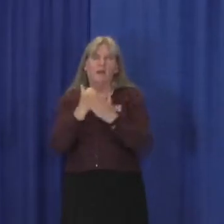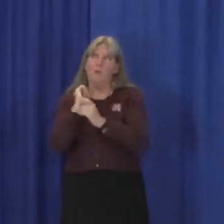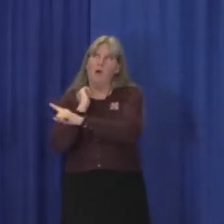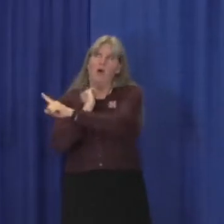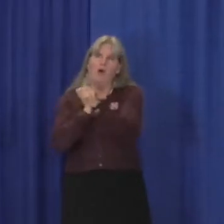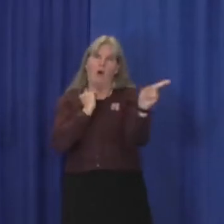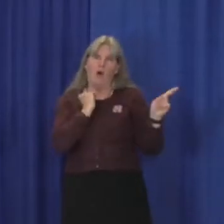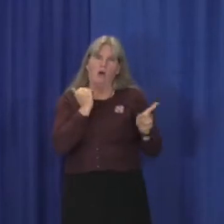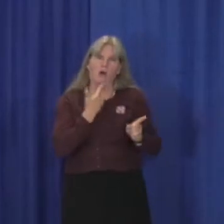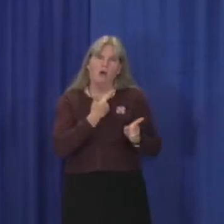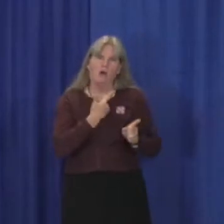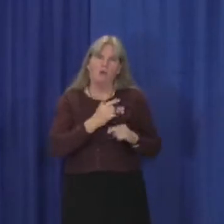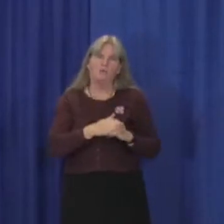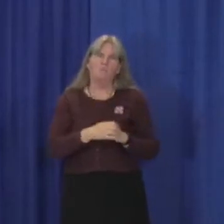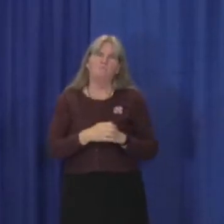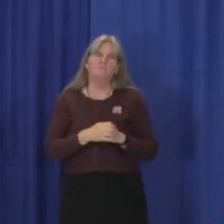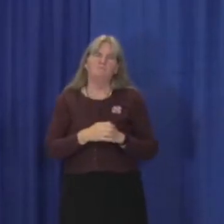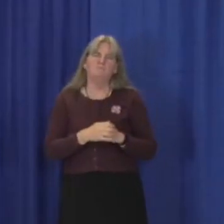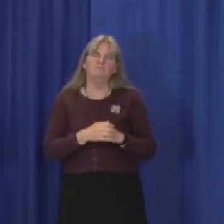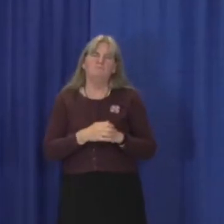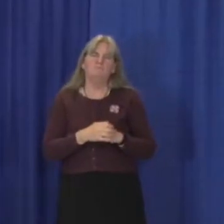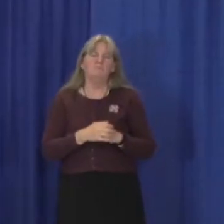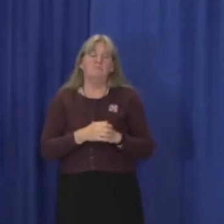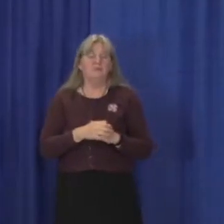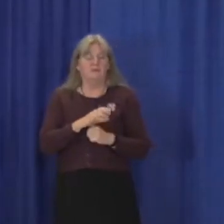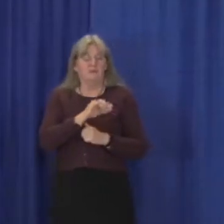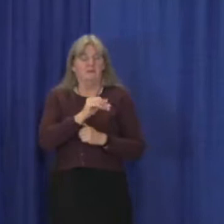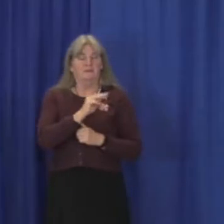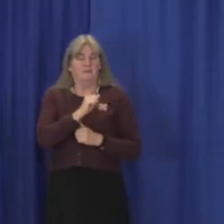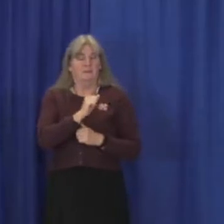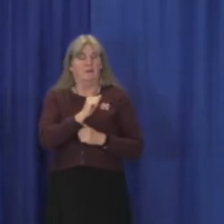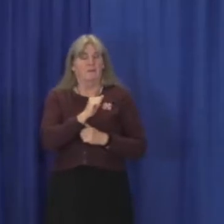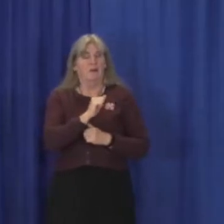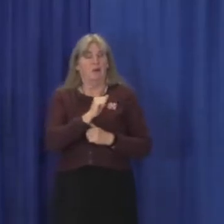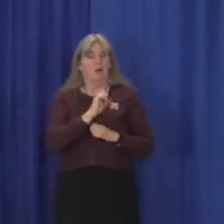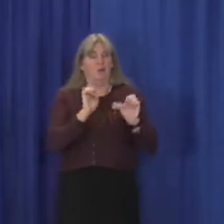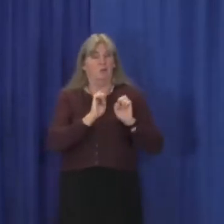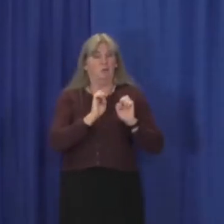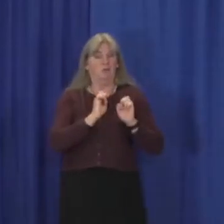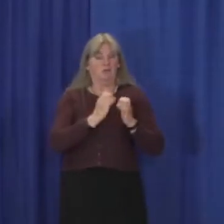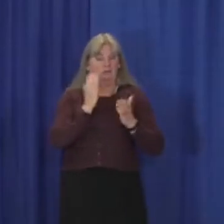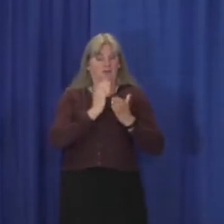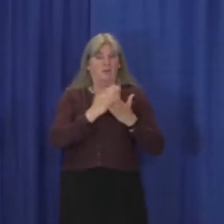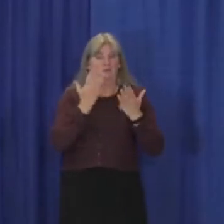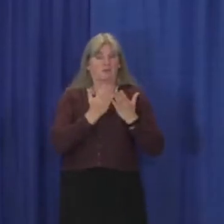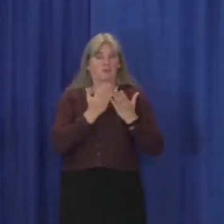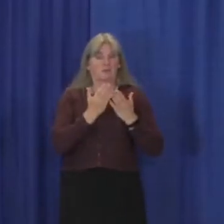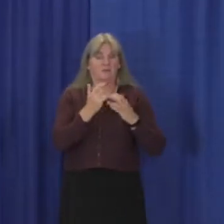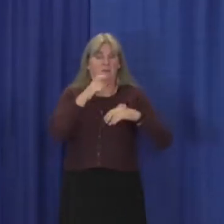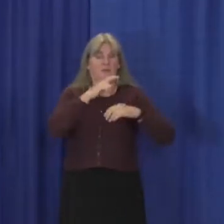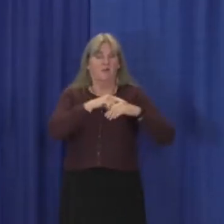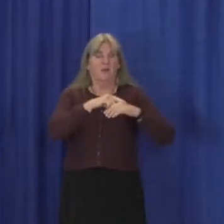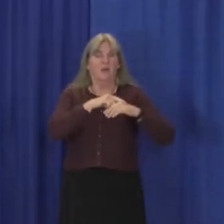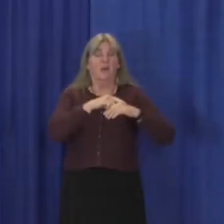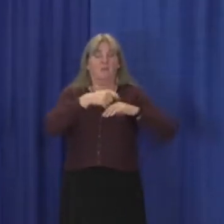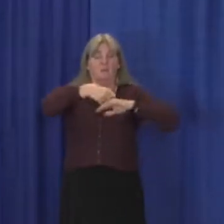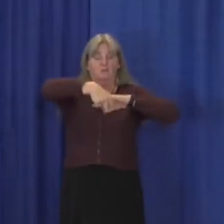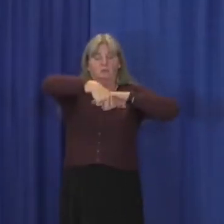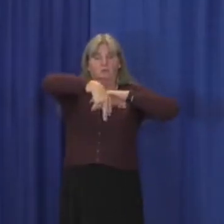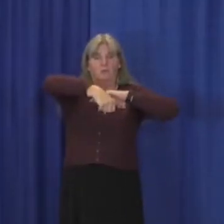us. Now, the civil state of emergency will expire tonight at 11:59